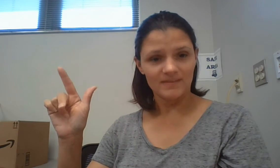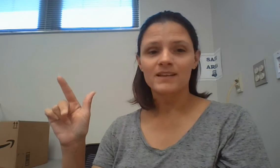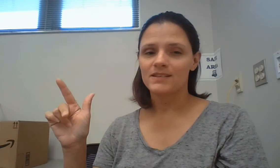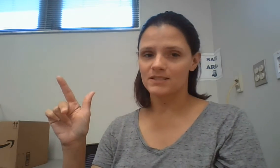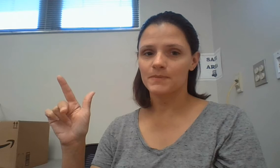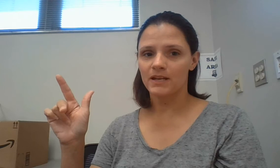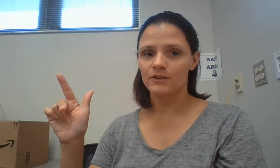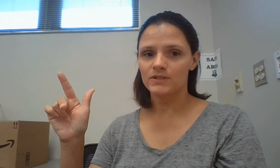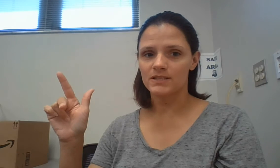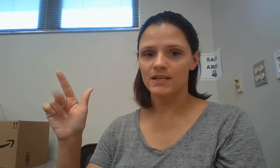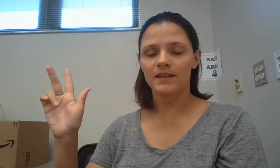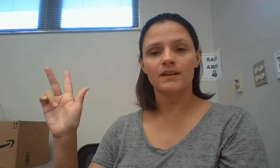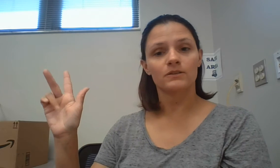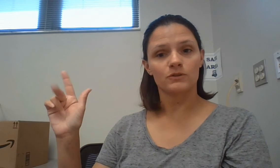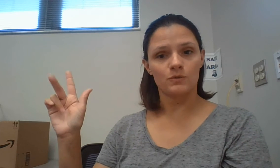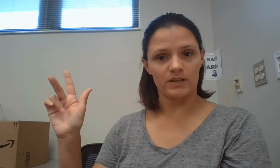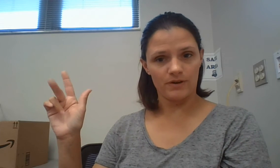It takes some getting used to seeing that. 23.